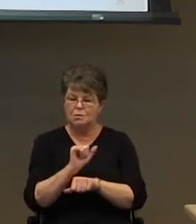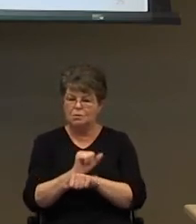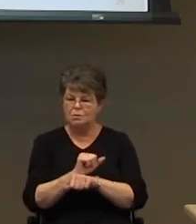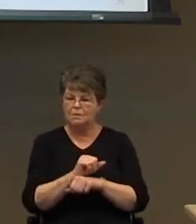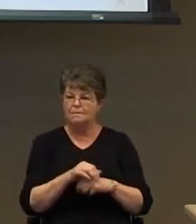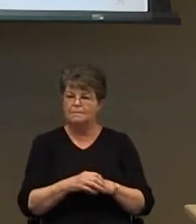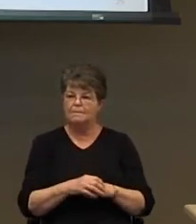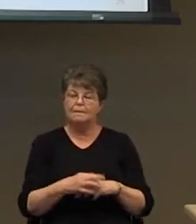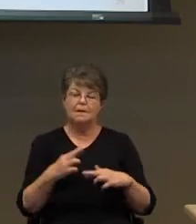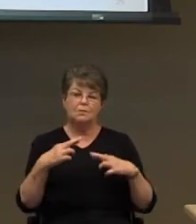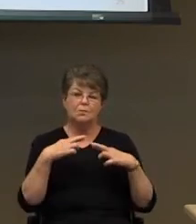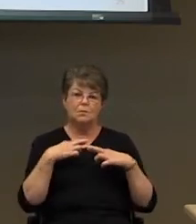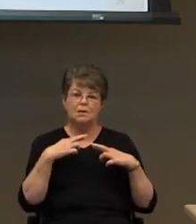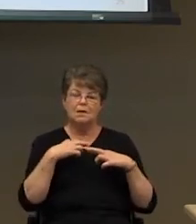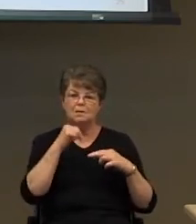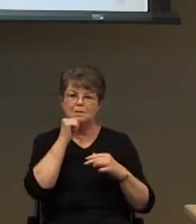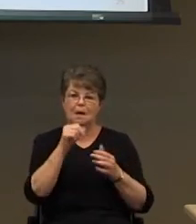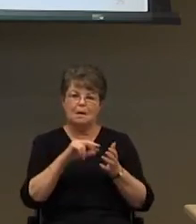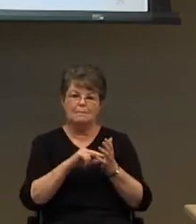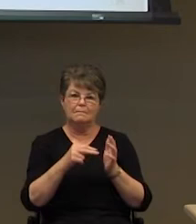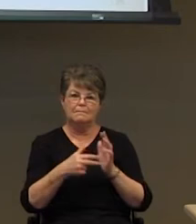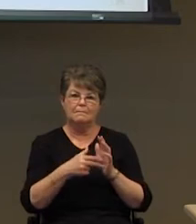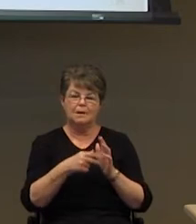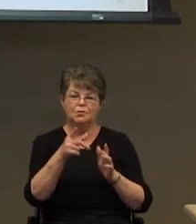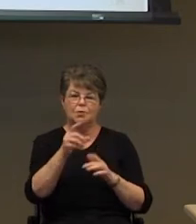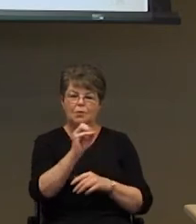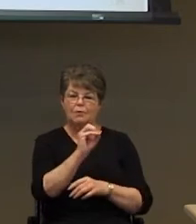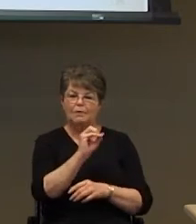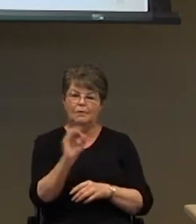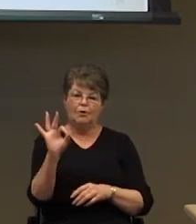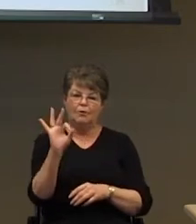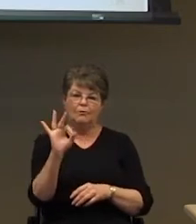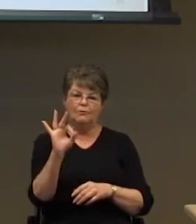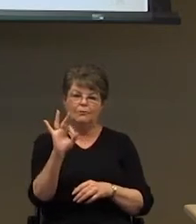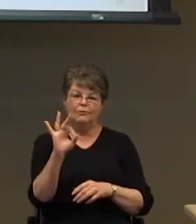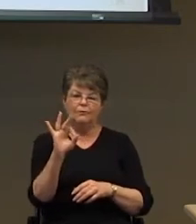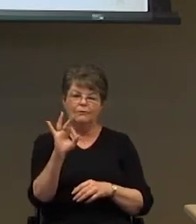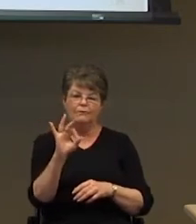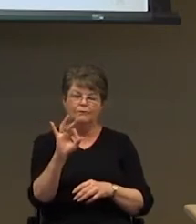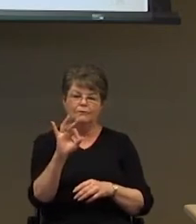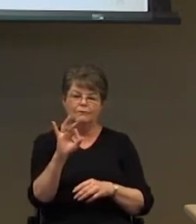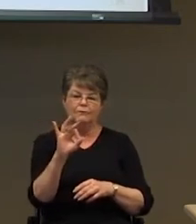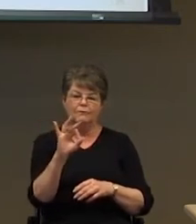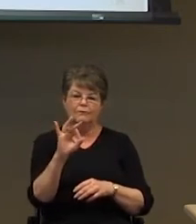And retirement doesn't mean that you turn the switch off of something that you've been doing